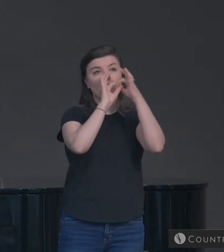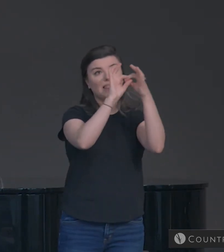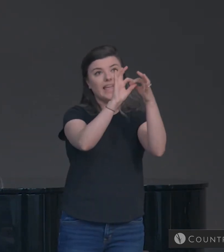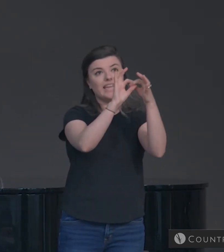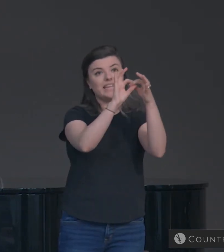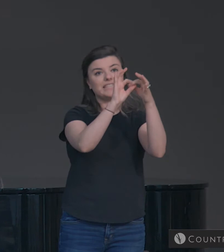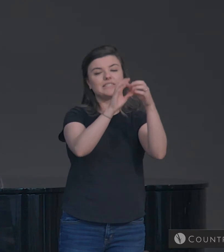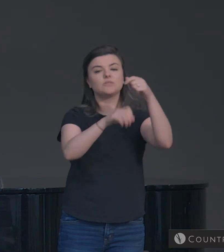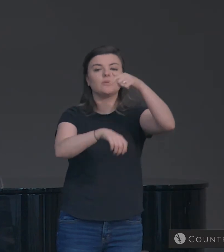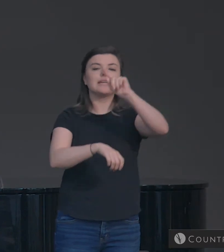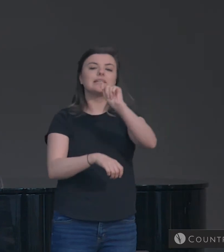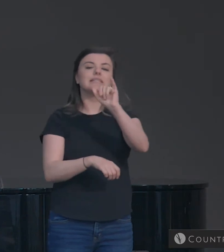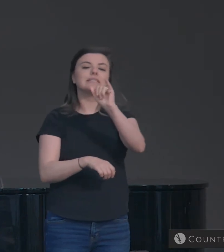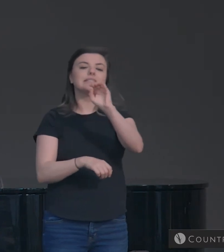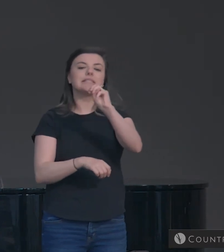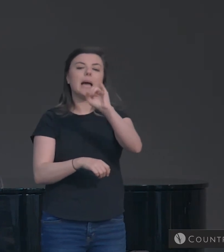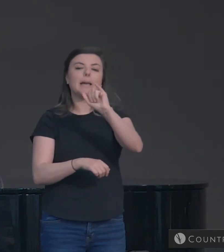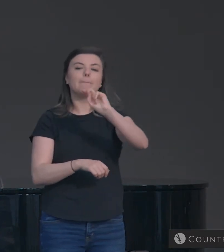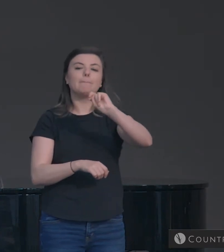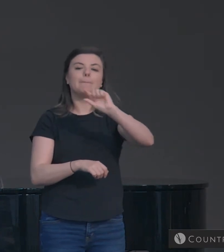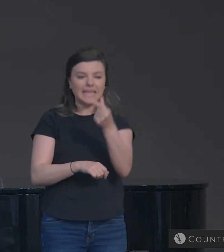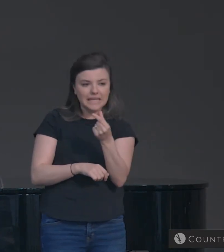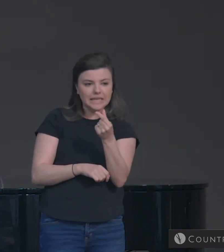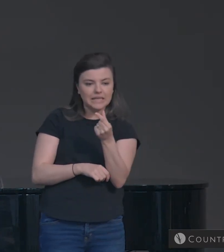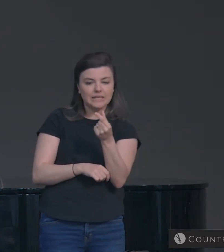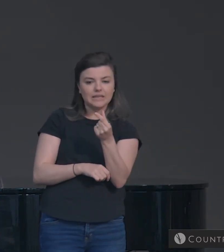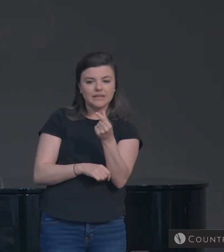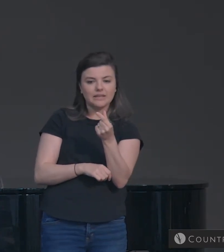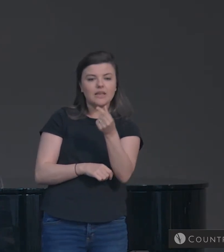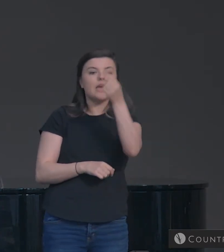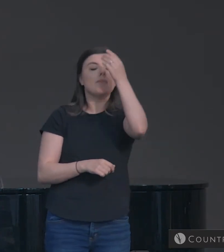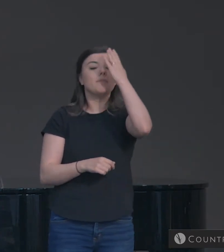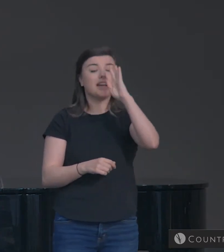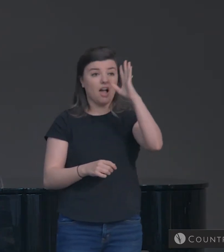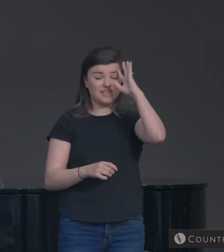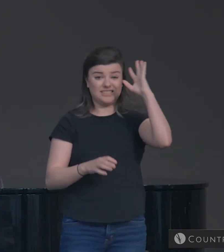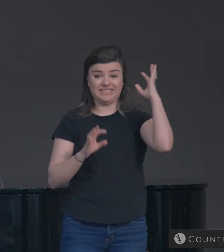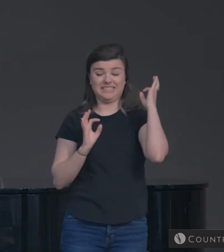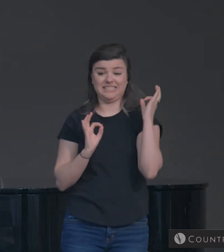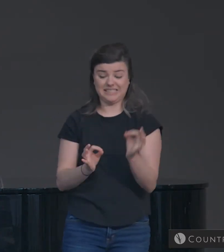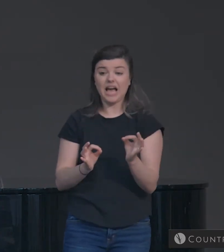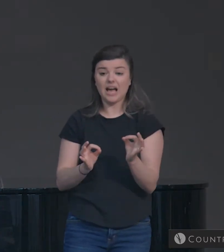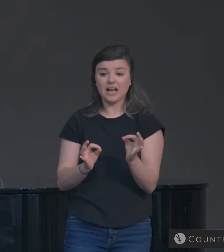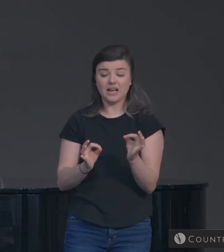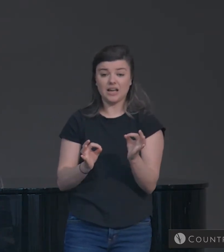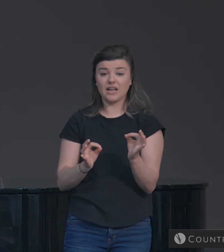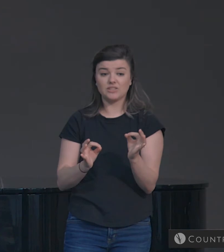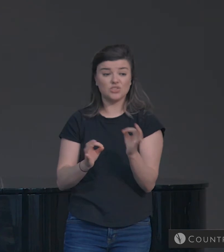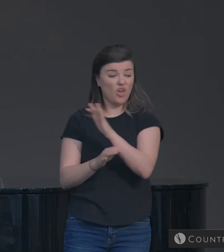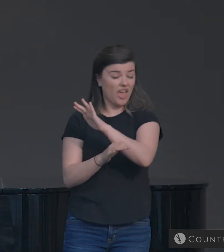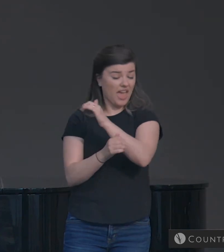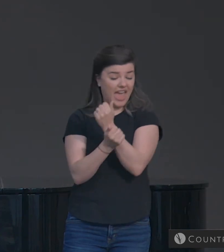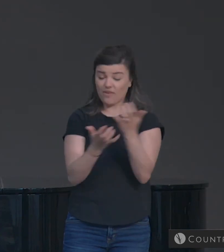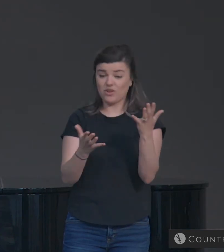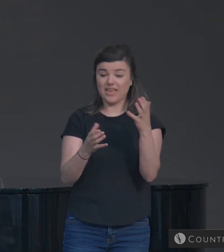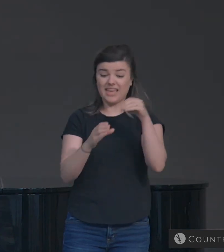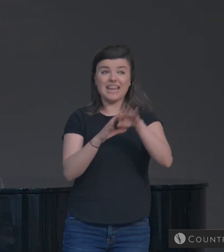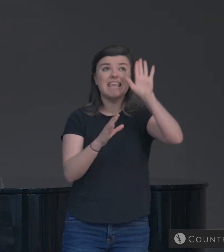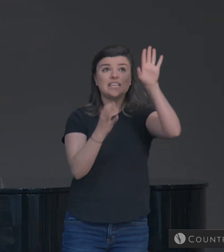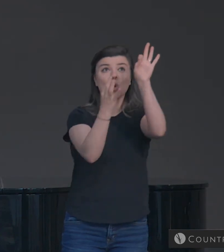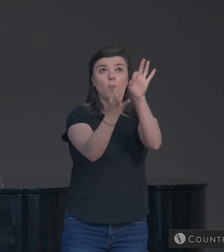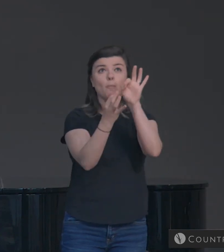of timing. Because God chooses what he chooses all in his perfect timing.